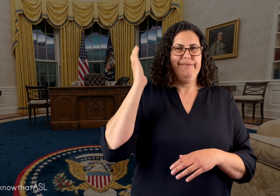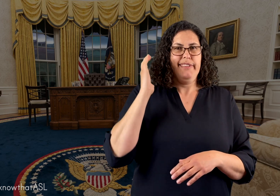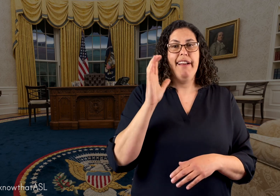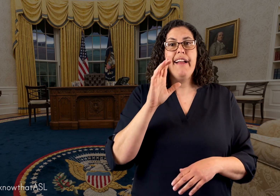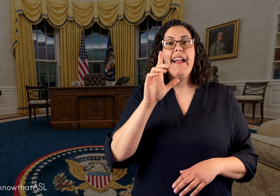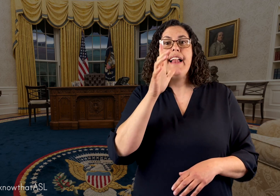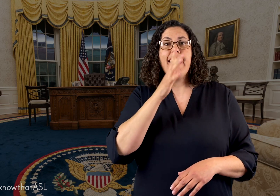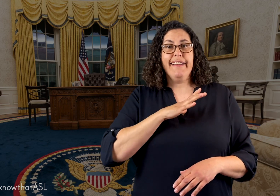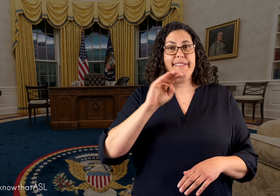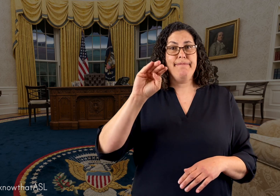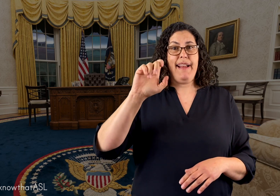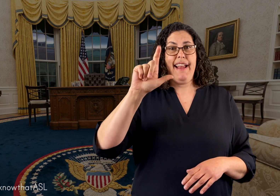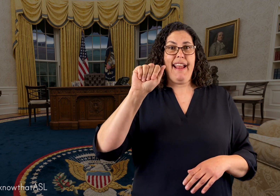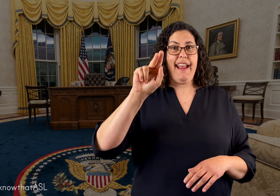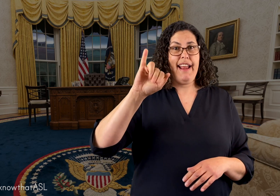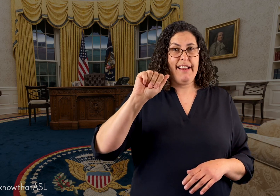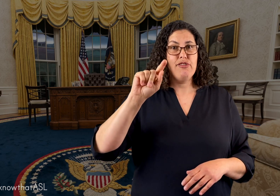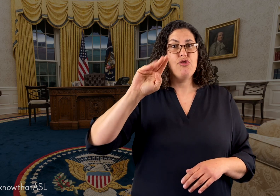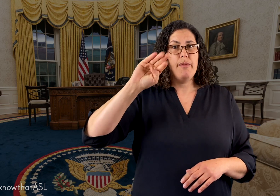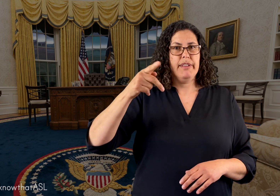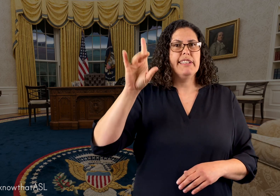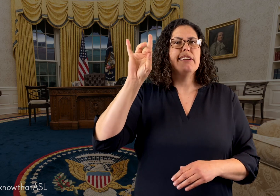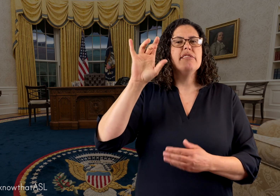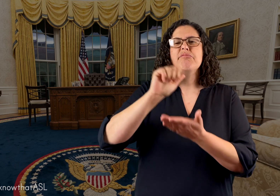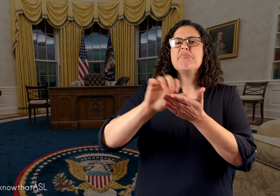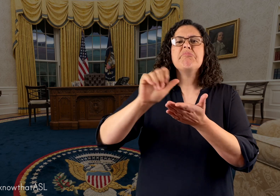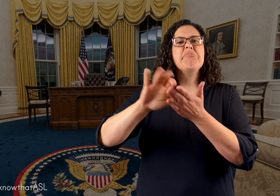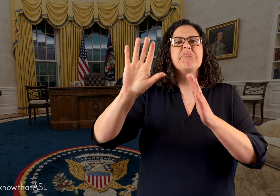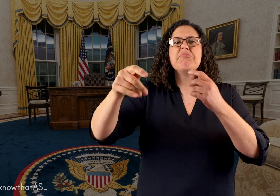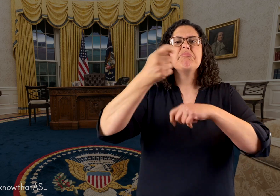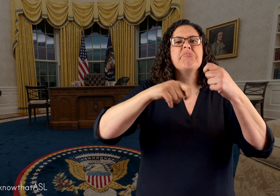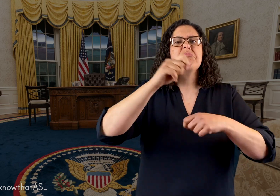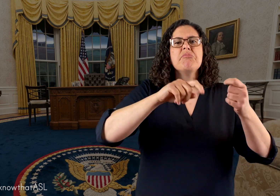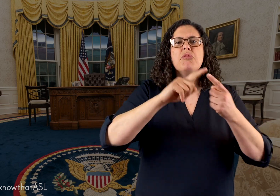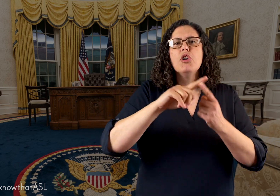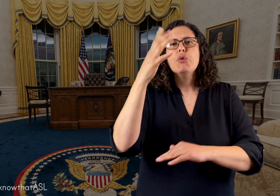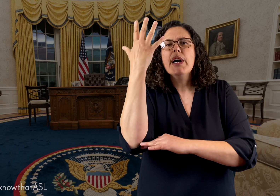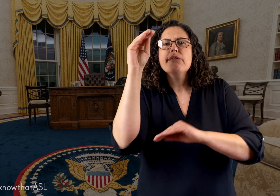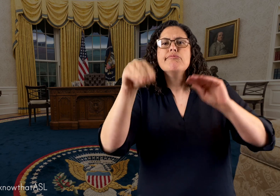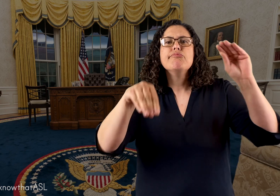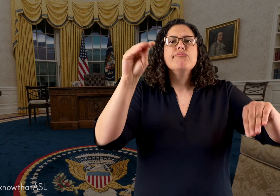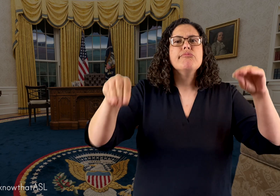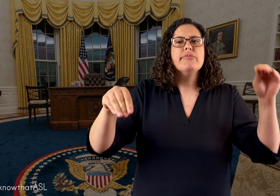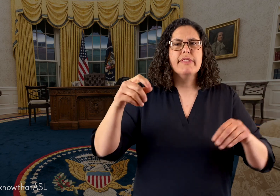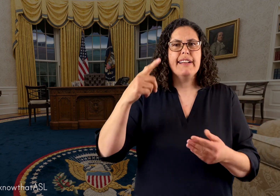Lady, Melania Trump, she at that time had some flowers removed from the Rose Garden and removed some